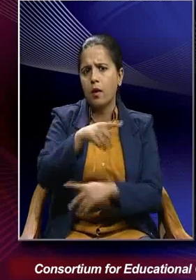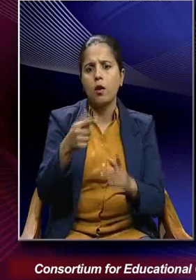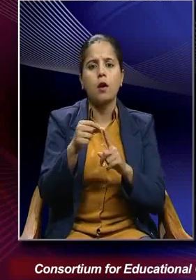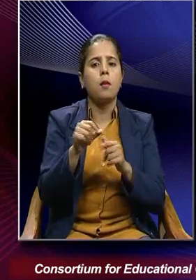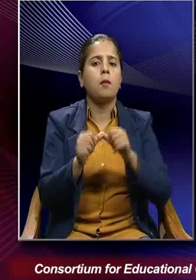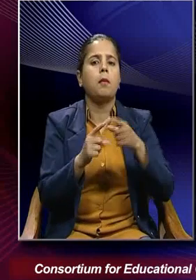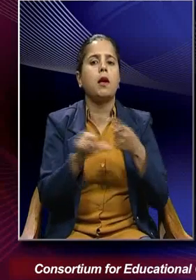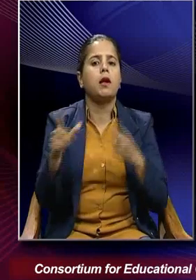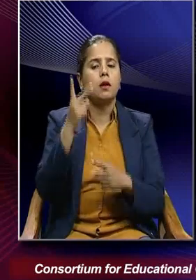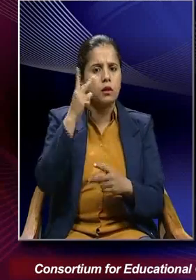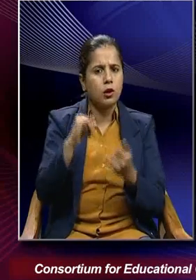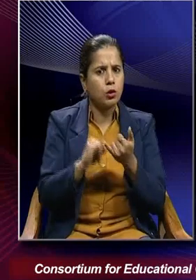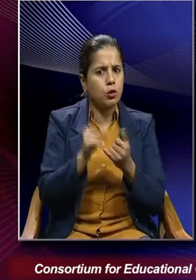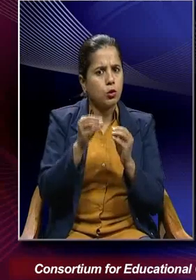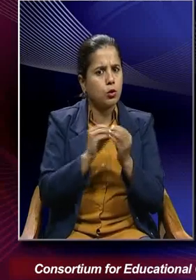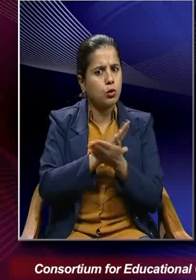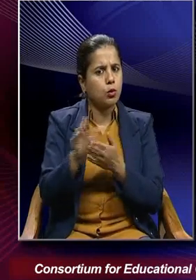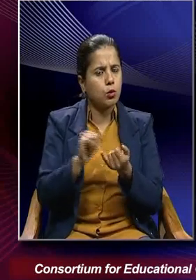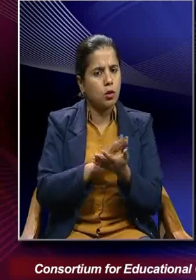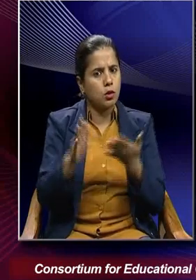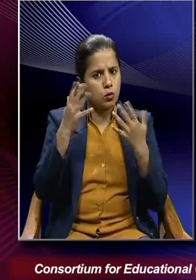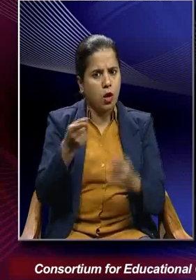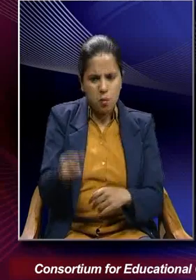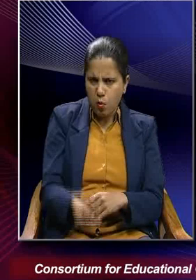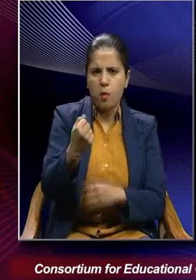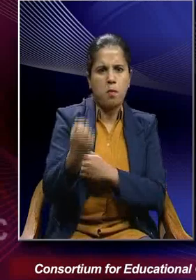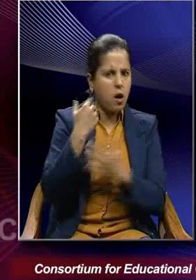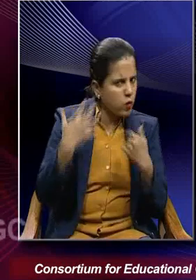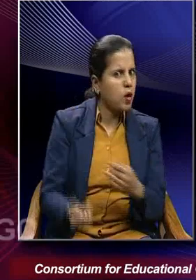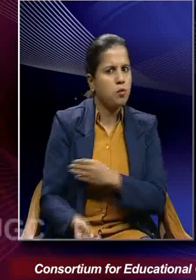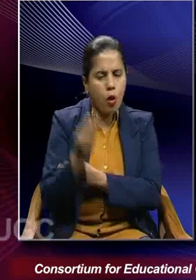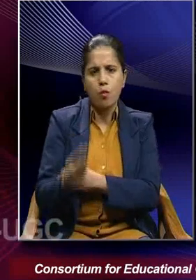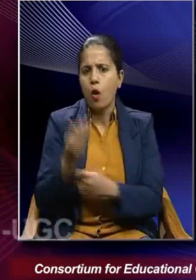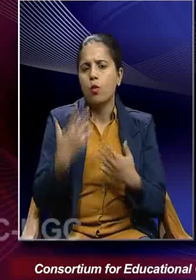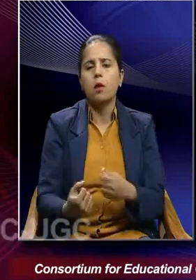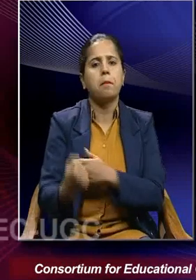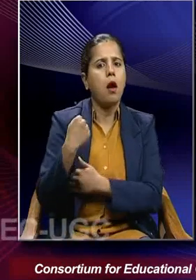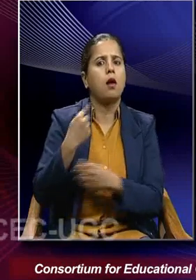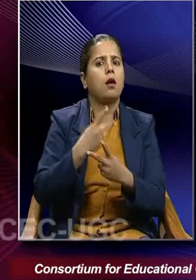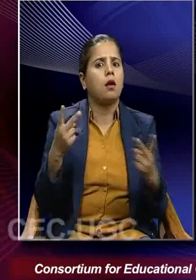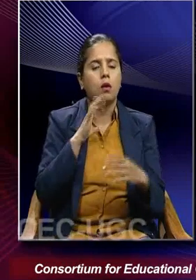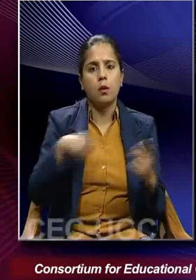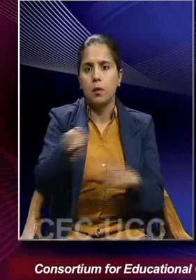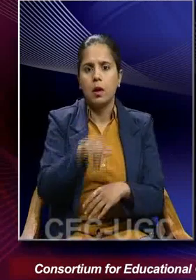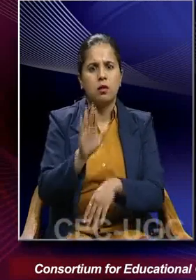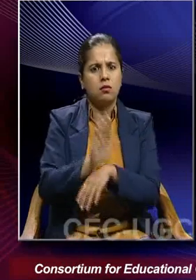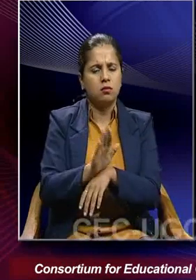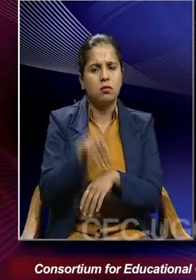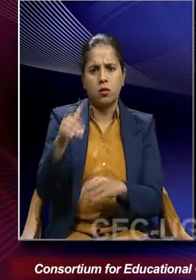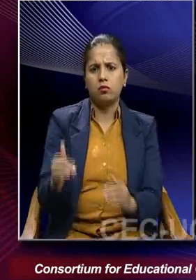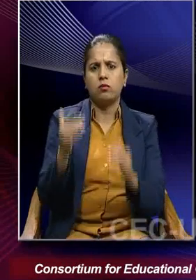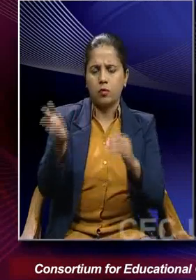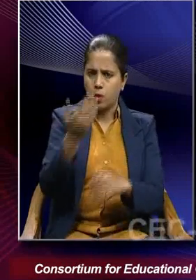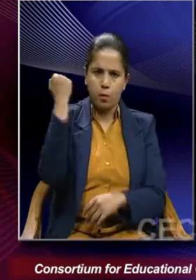Patel saw Subhash Chandra Bose as wanting more powers over the party, and he led senior Congress leaders in a protest